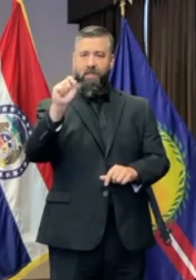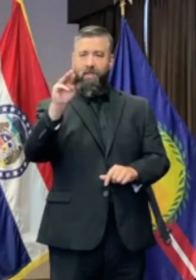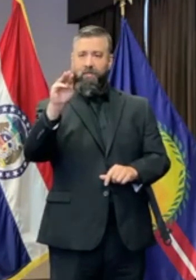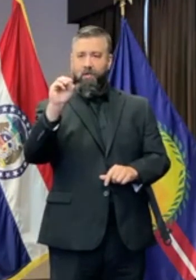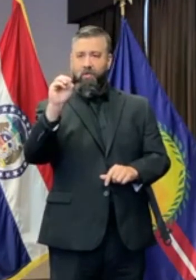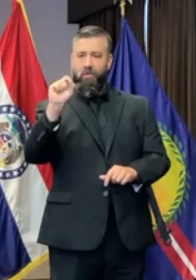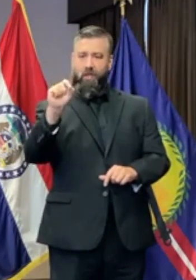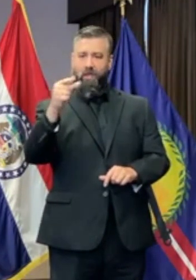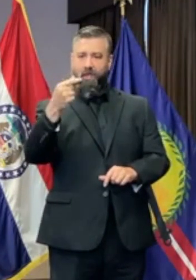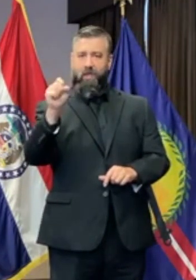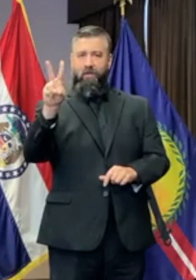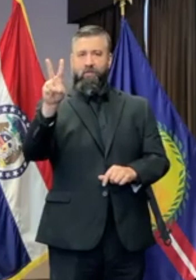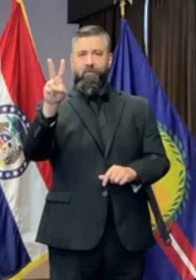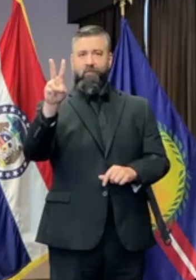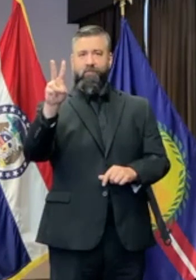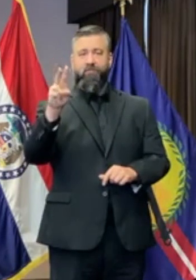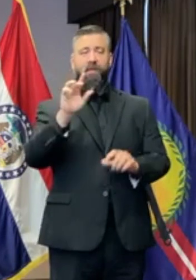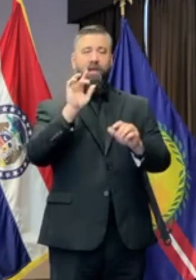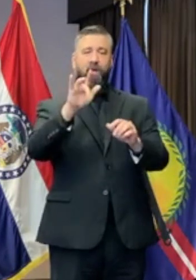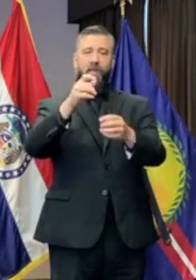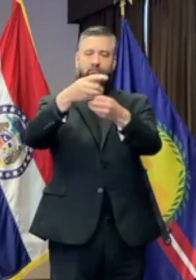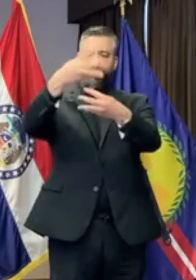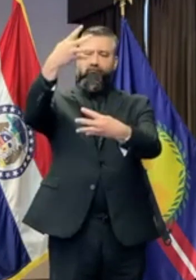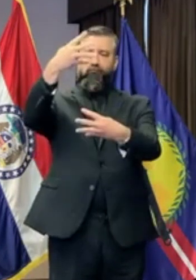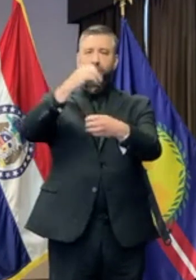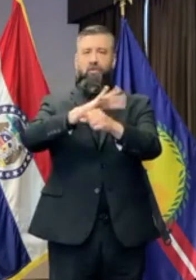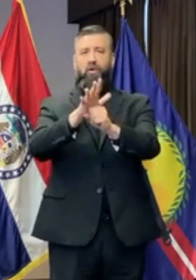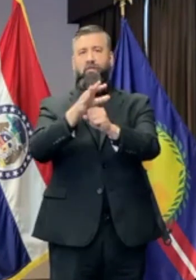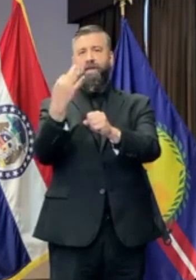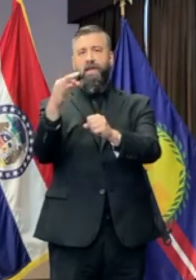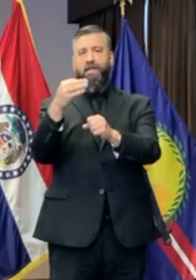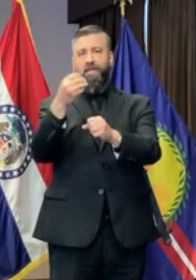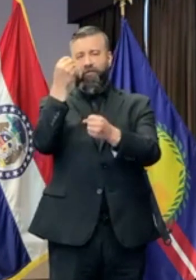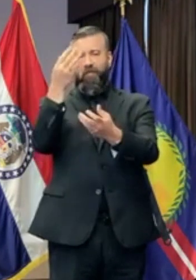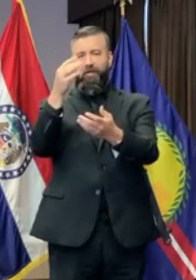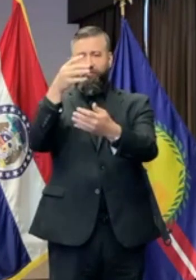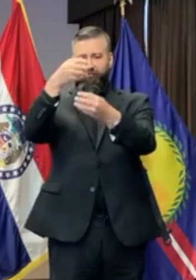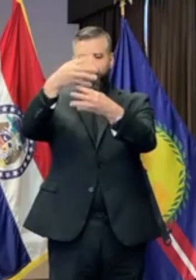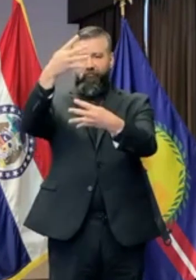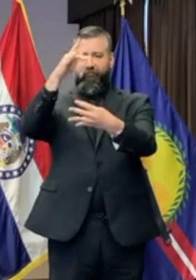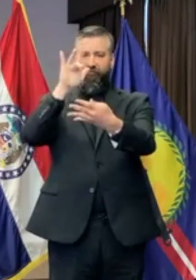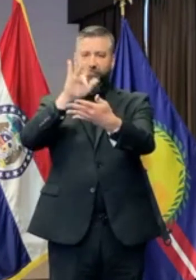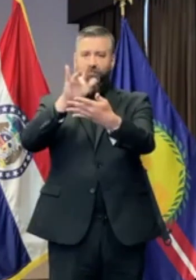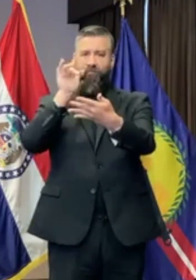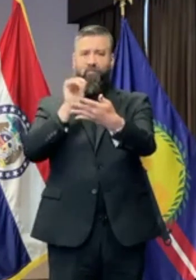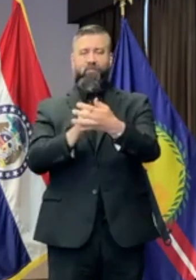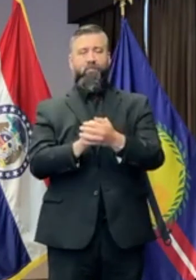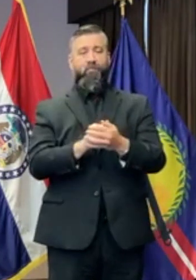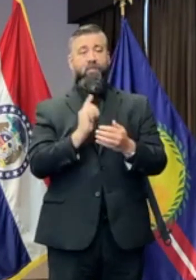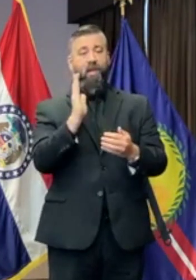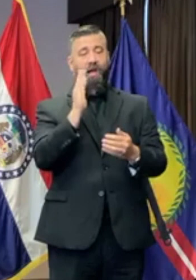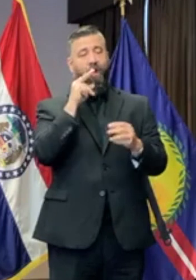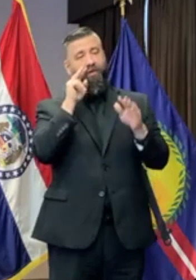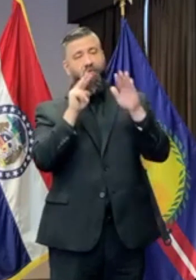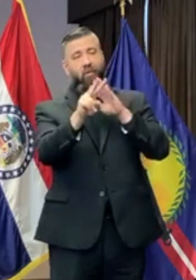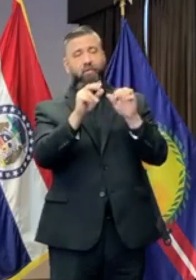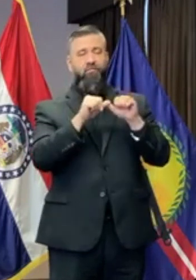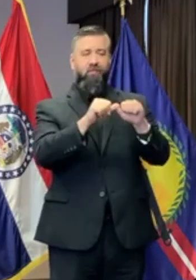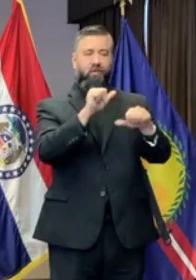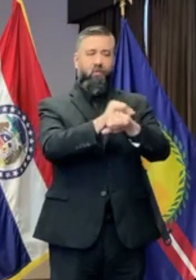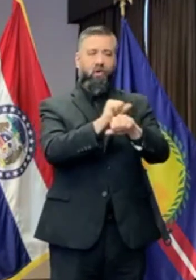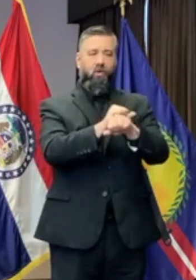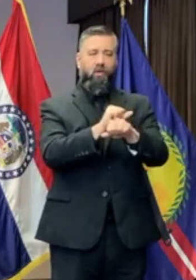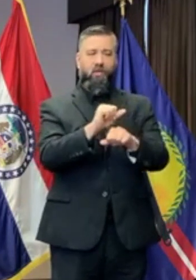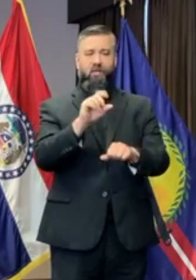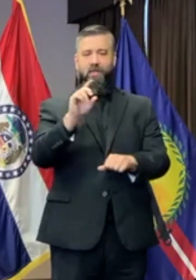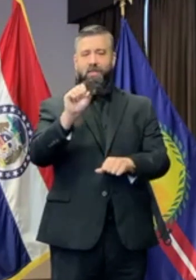stlouis-mo.gov and click COVID-19 information on the homepage. I look forward to continuing to work with County Executive Page as we